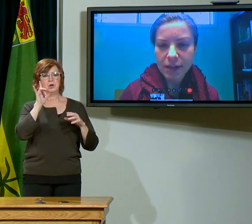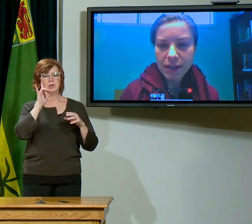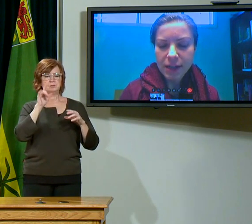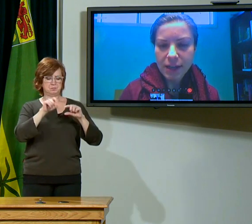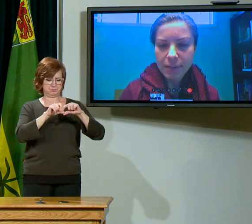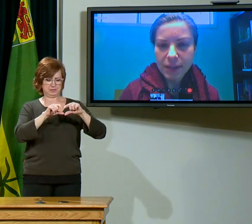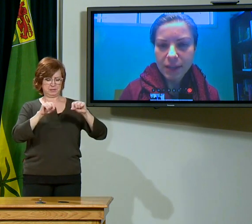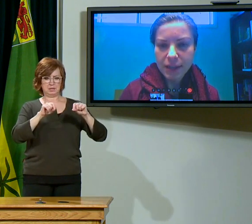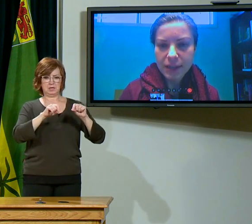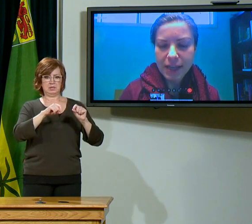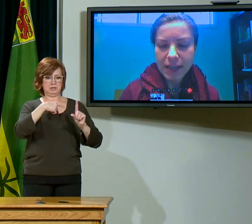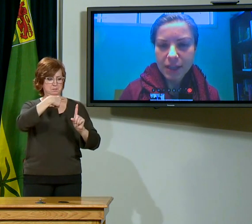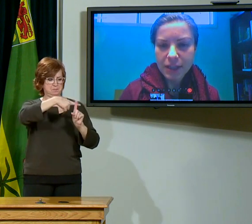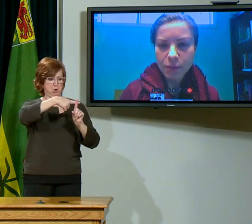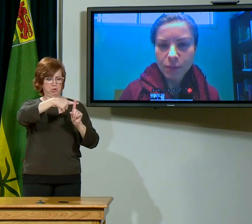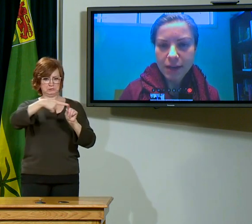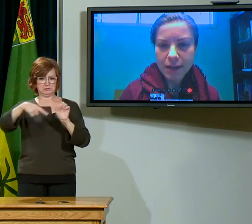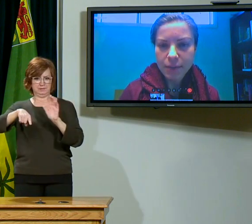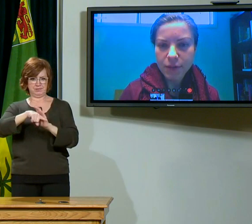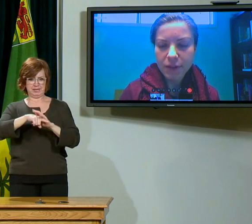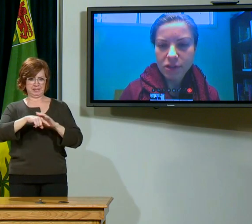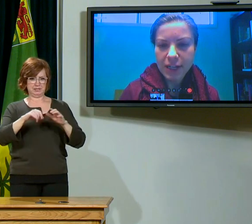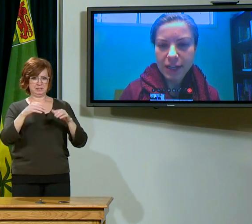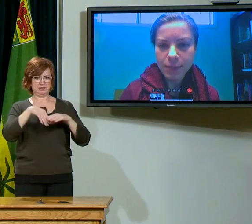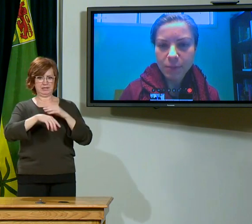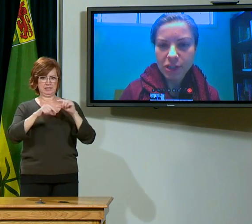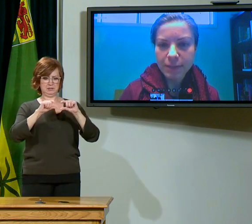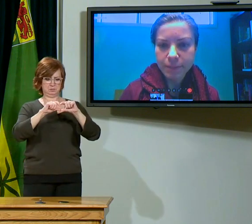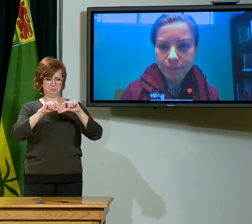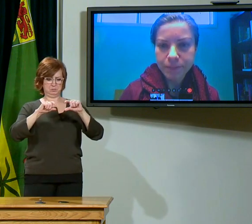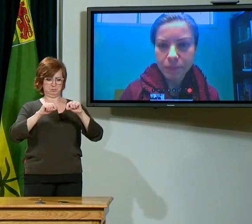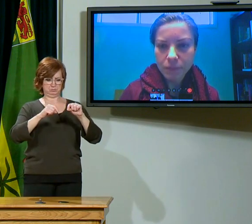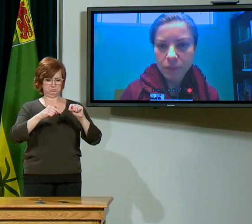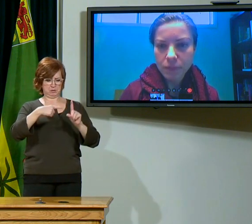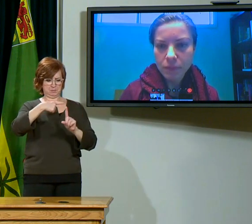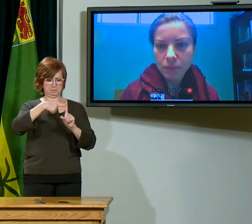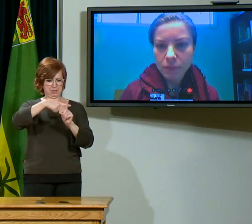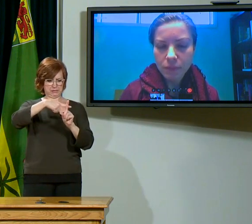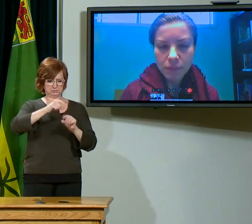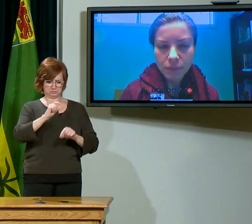on the sample that's run through the gene expert machine.